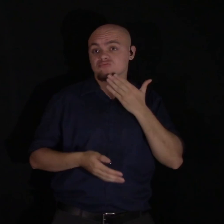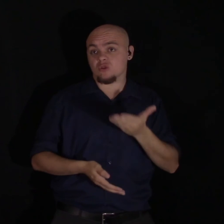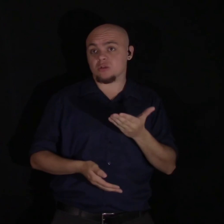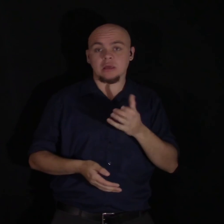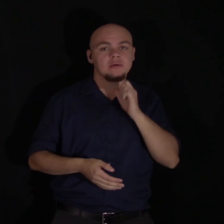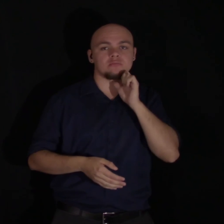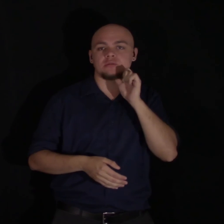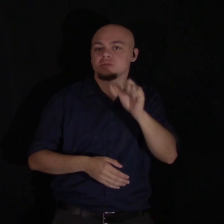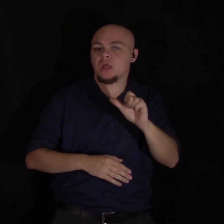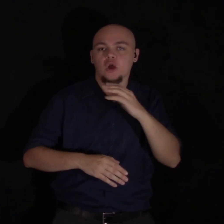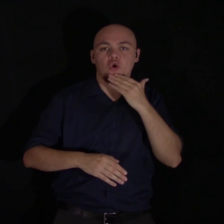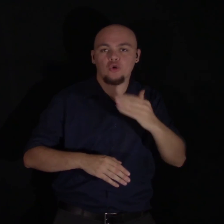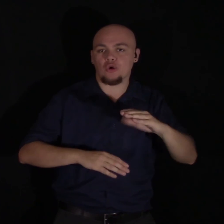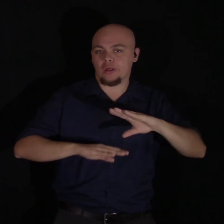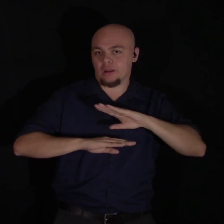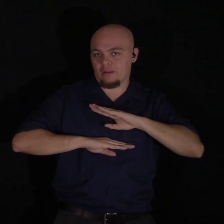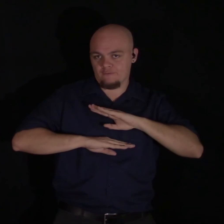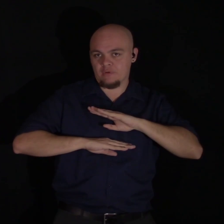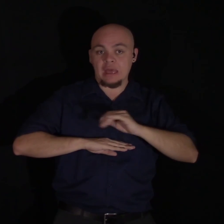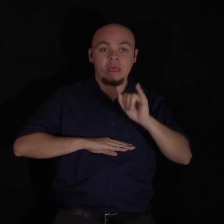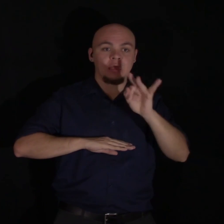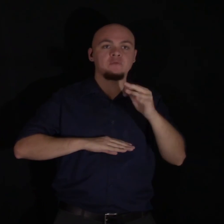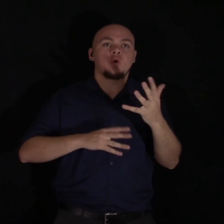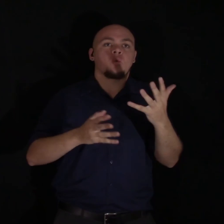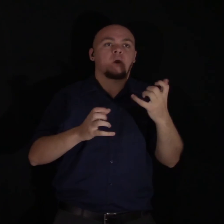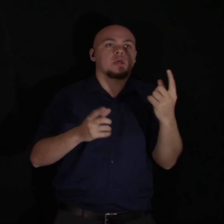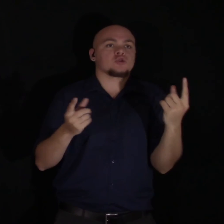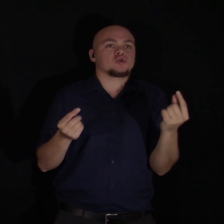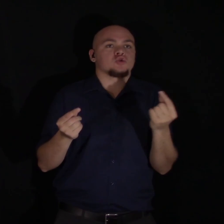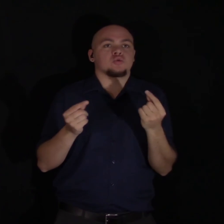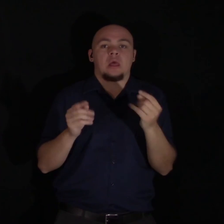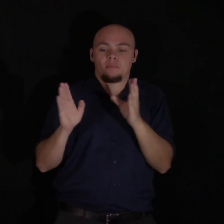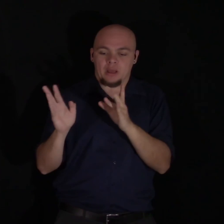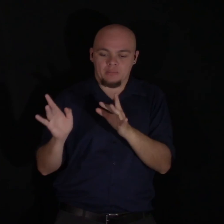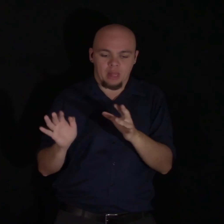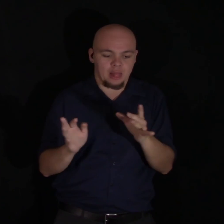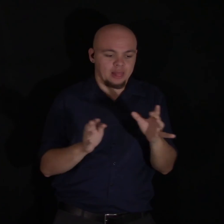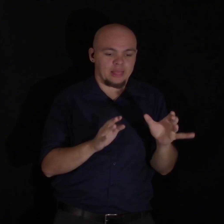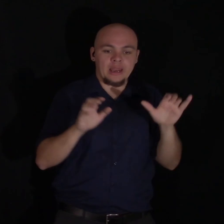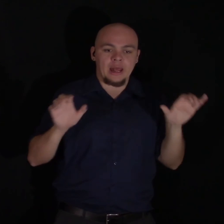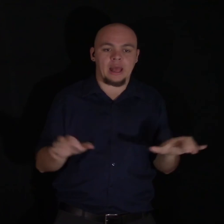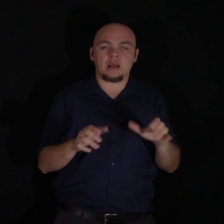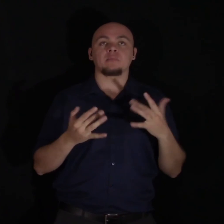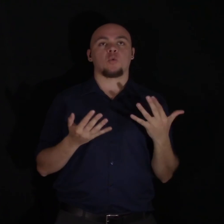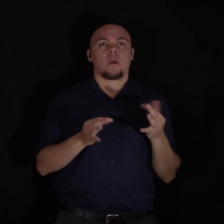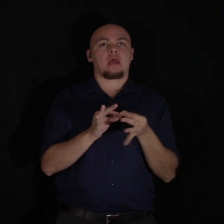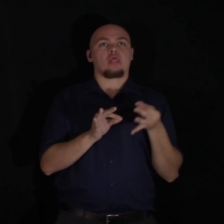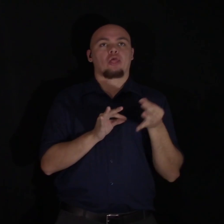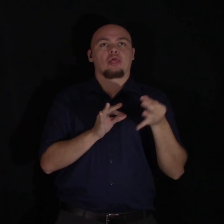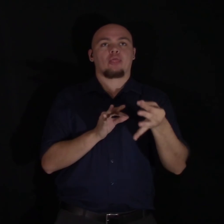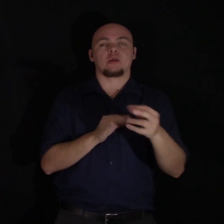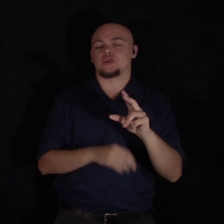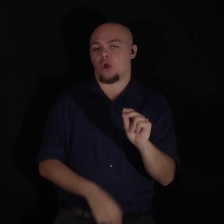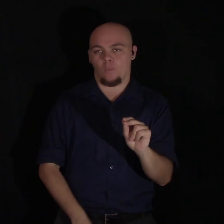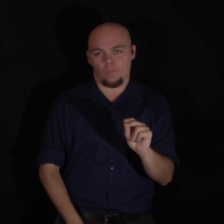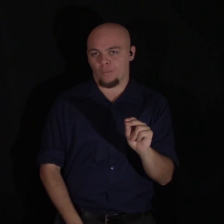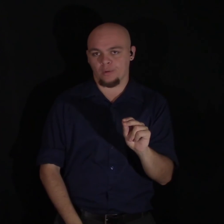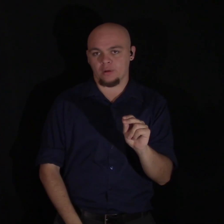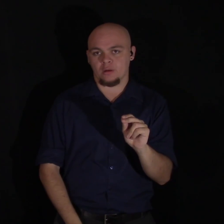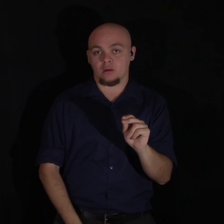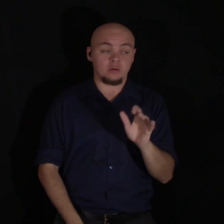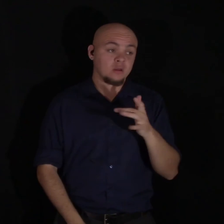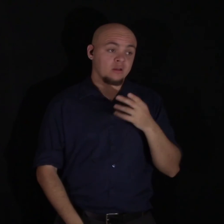enough. If there's something you want to do, make a plan and act, but don't wait. I still grieve